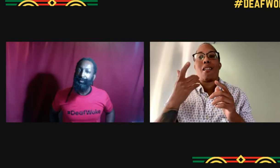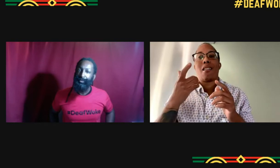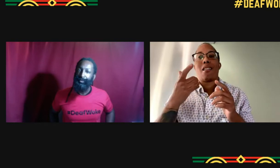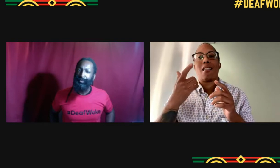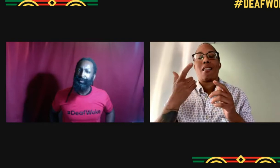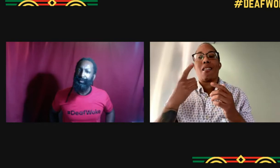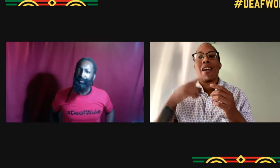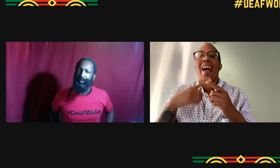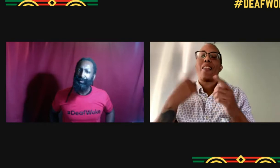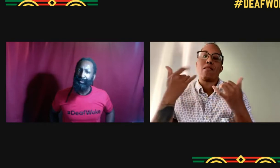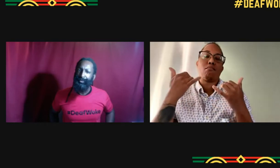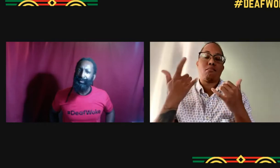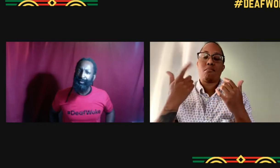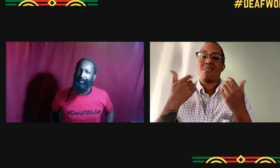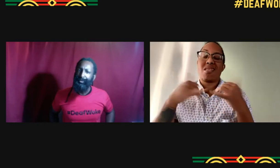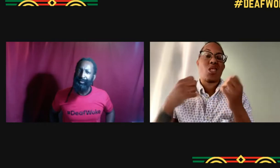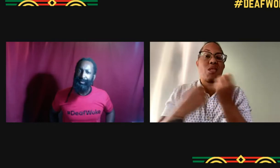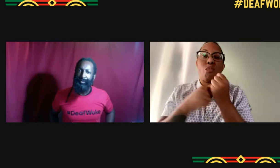other in a different light